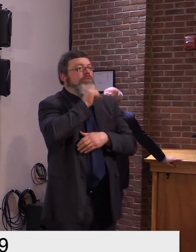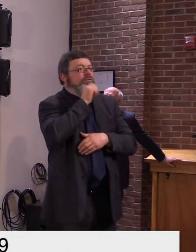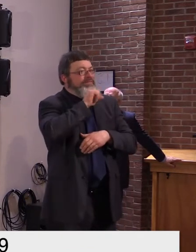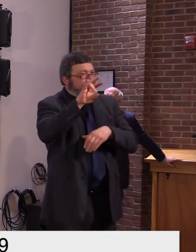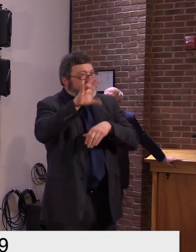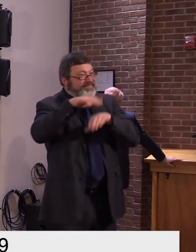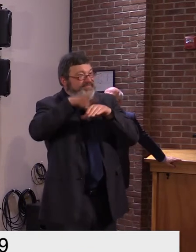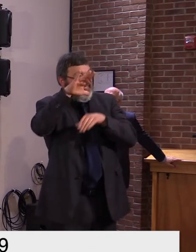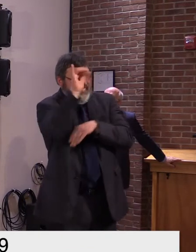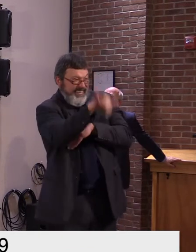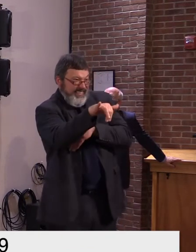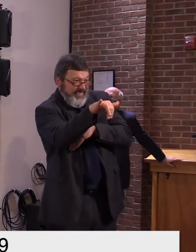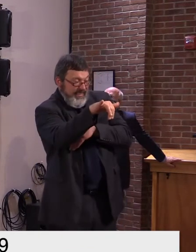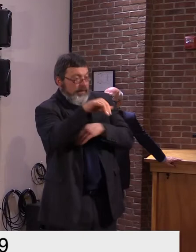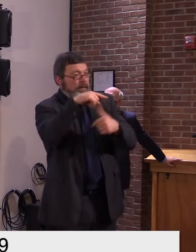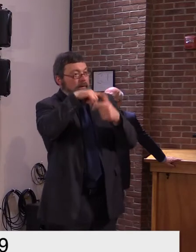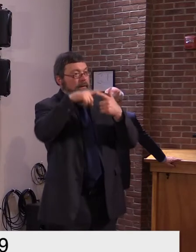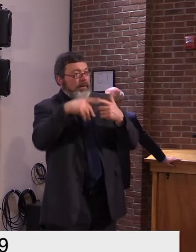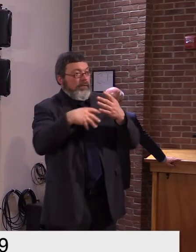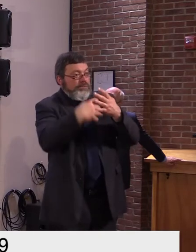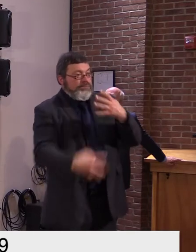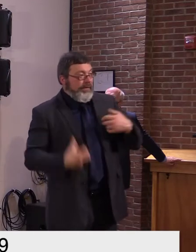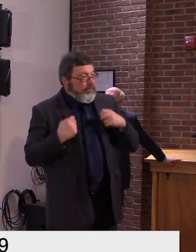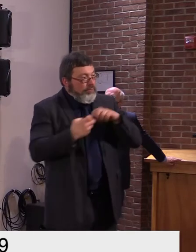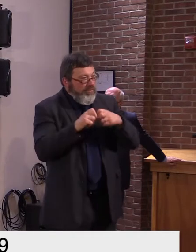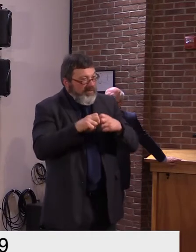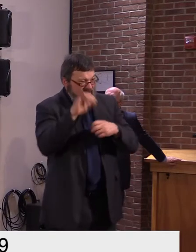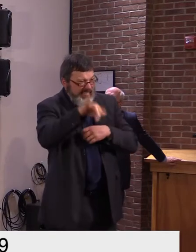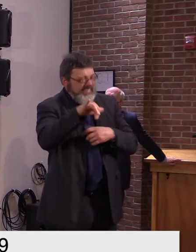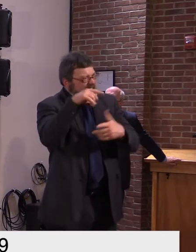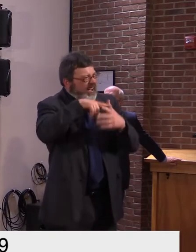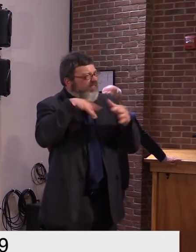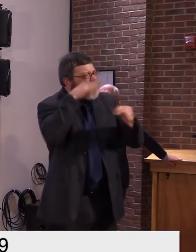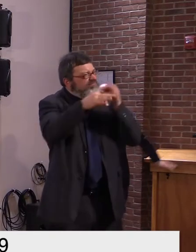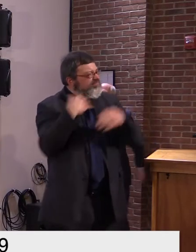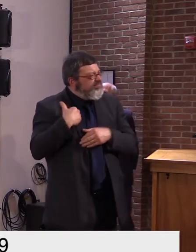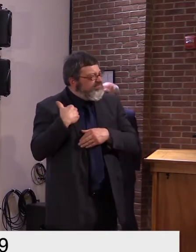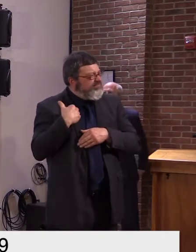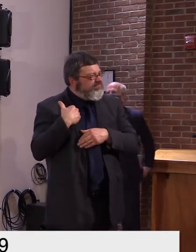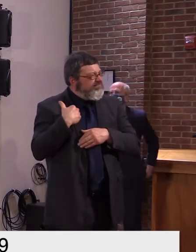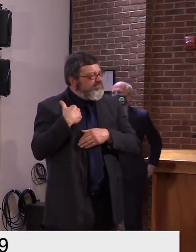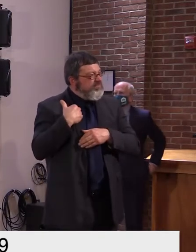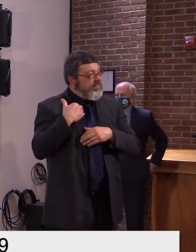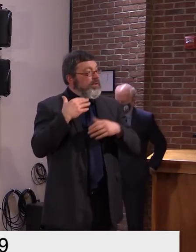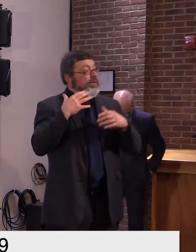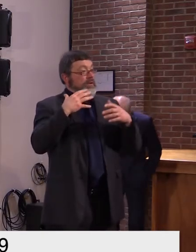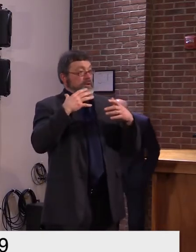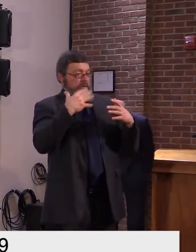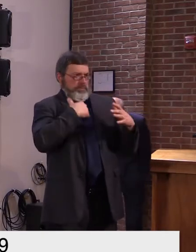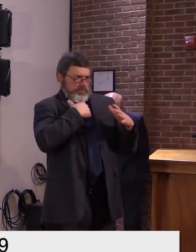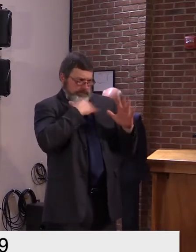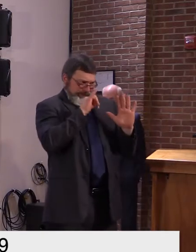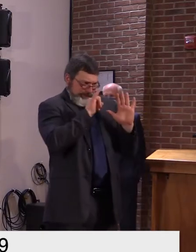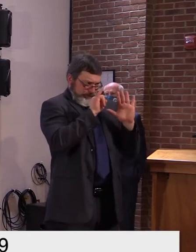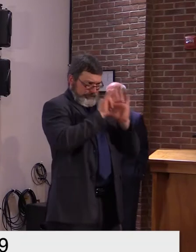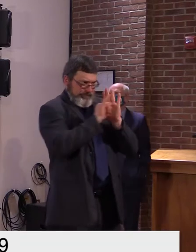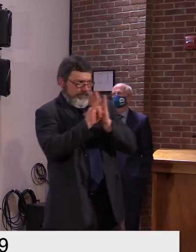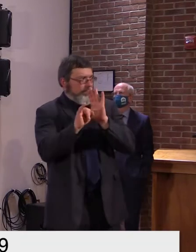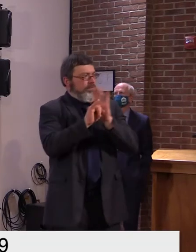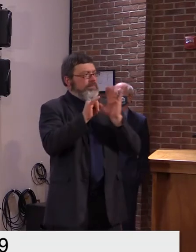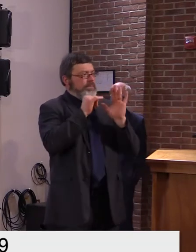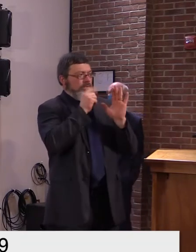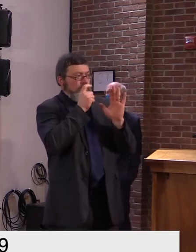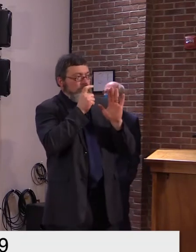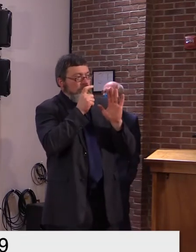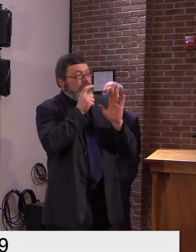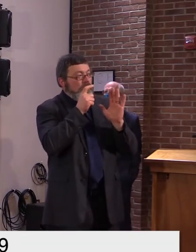ways to communicate when that place has opened up, whether it be through traditional